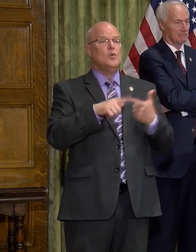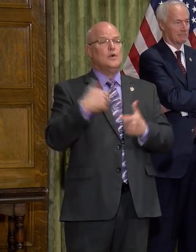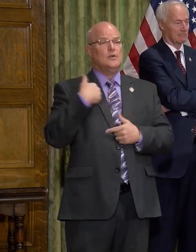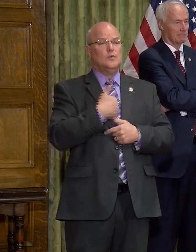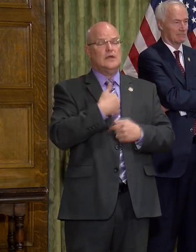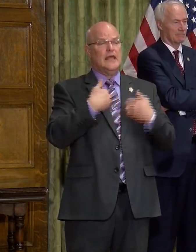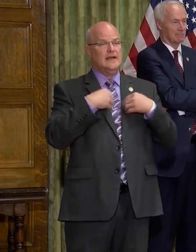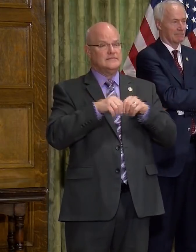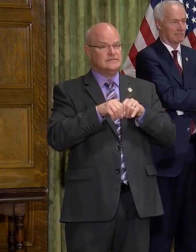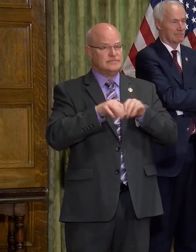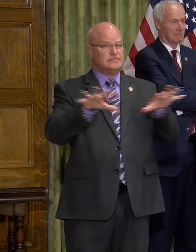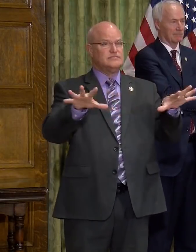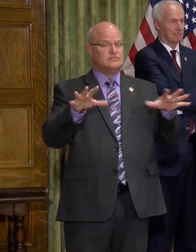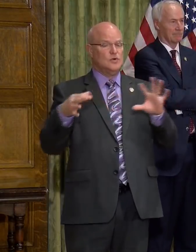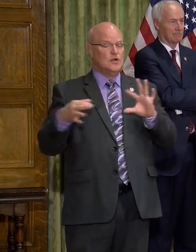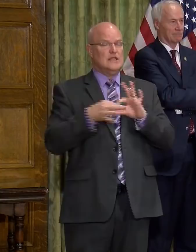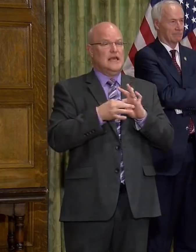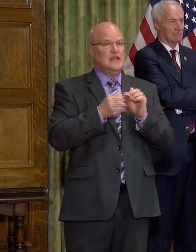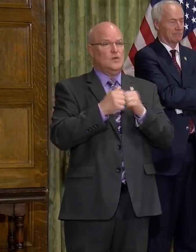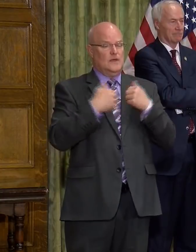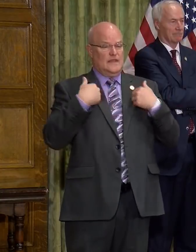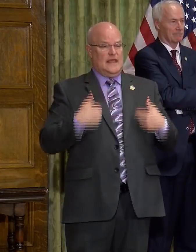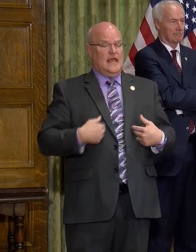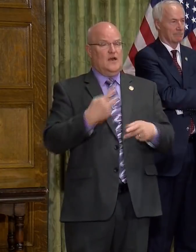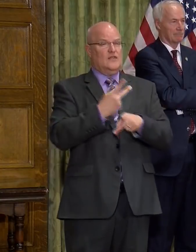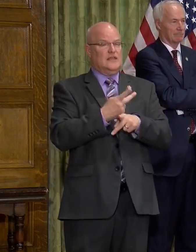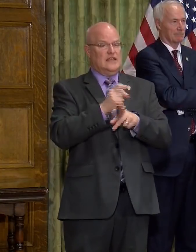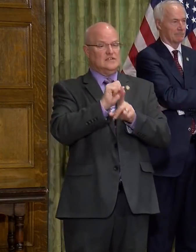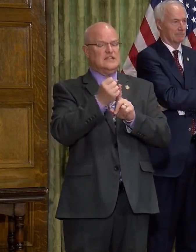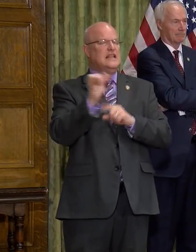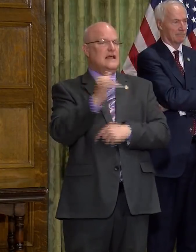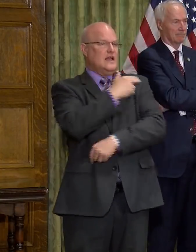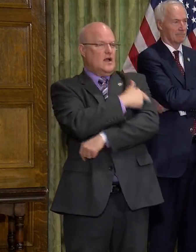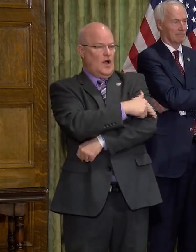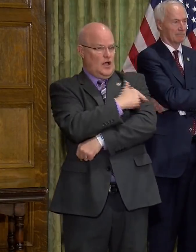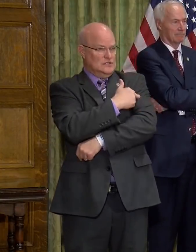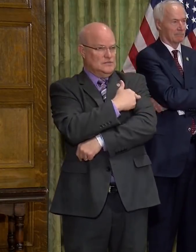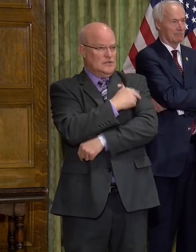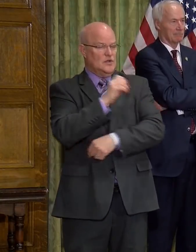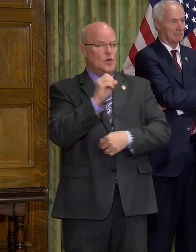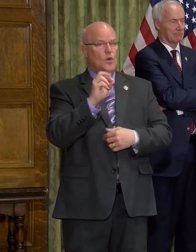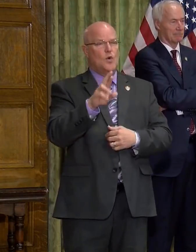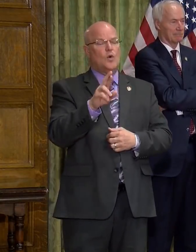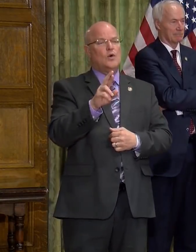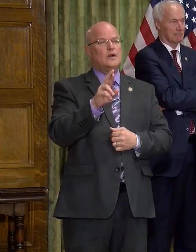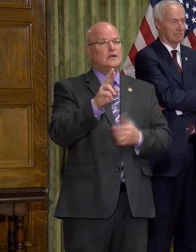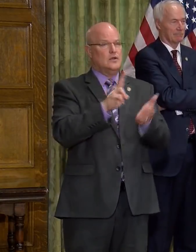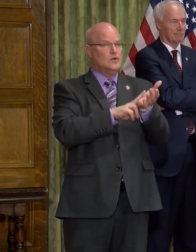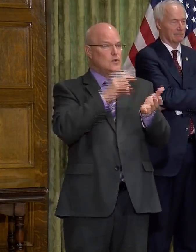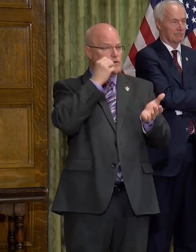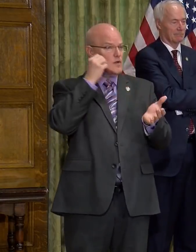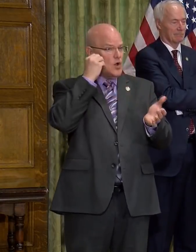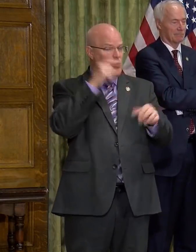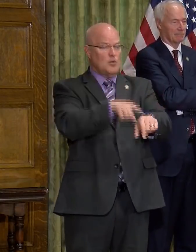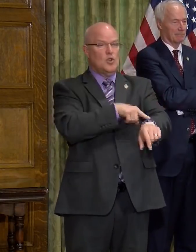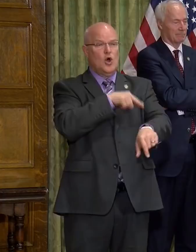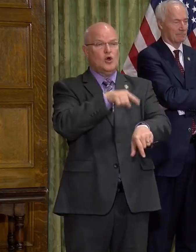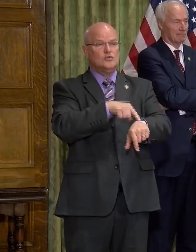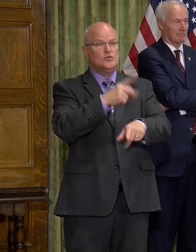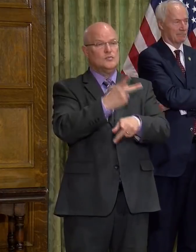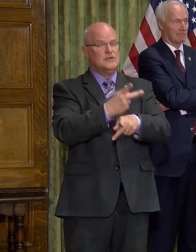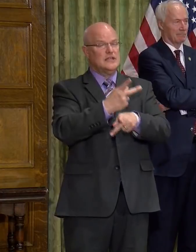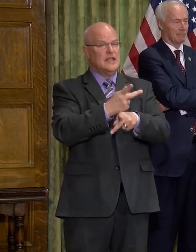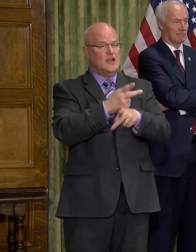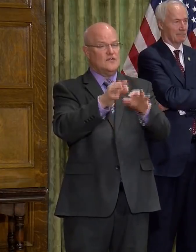outbreak related to a healthcare setting, like a hospital or a nursing home, long-term care